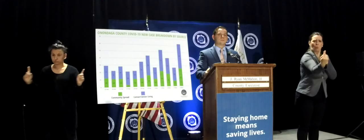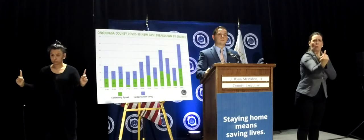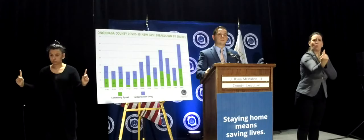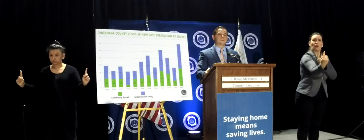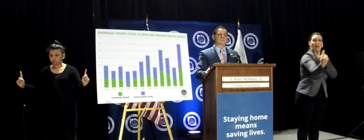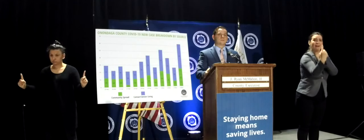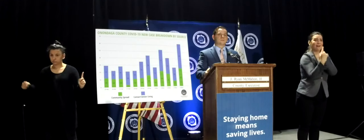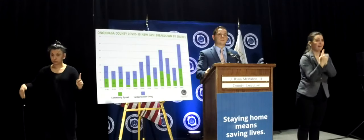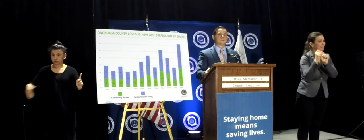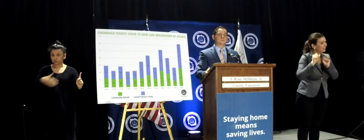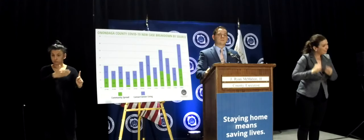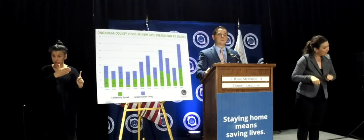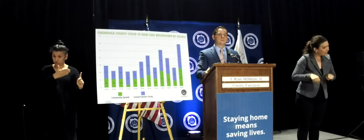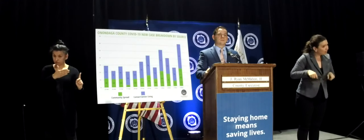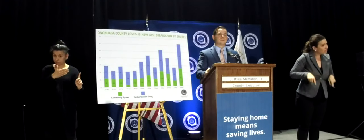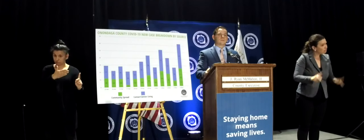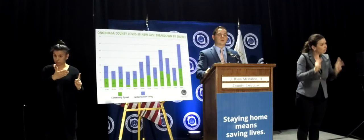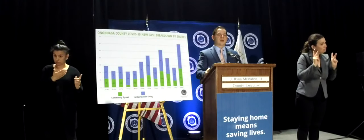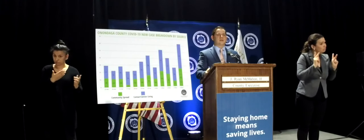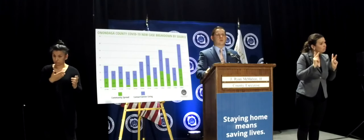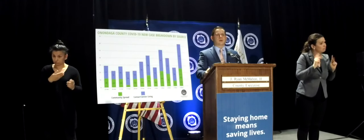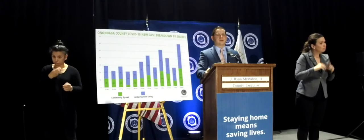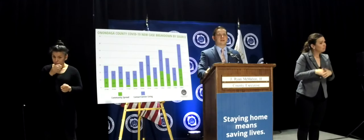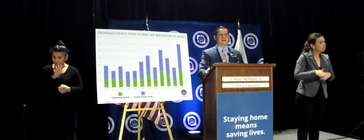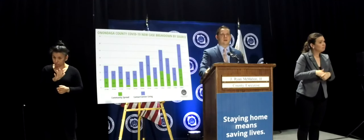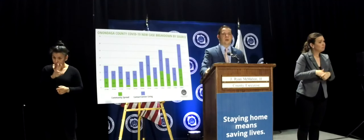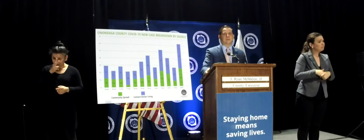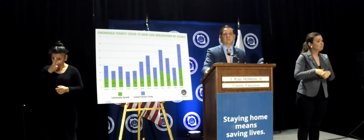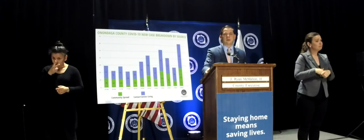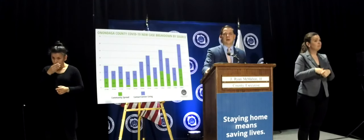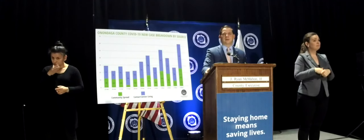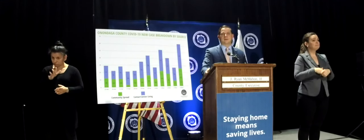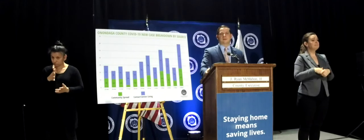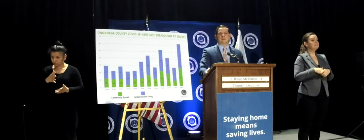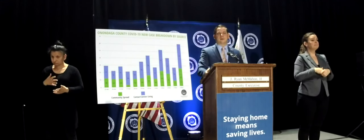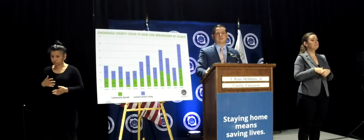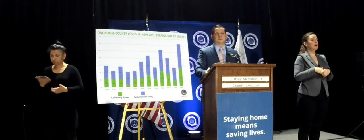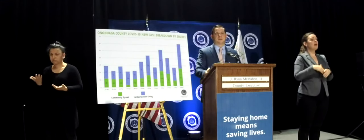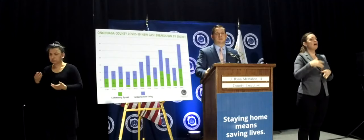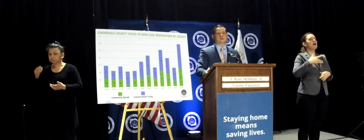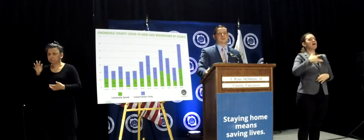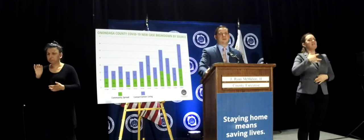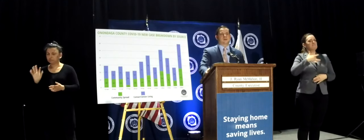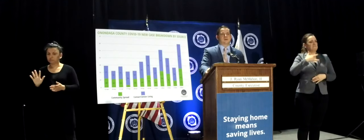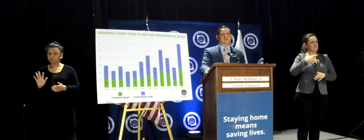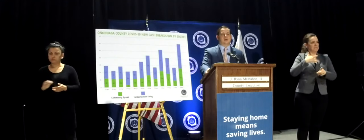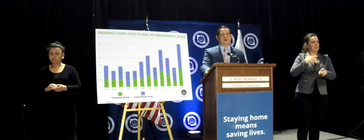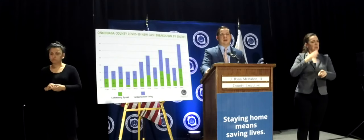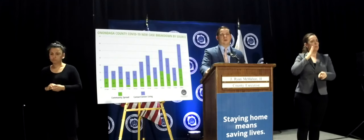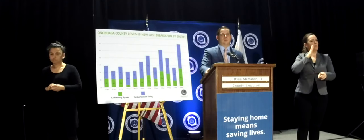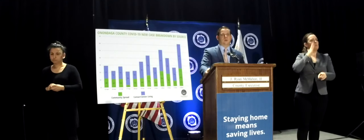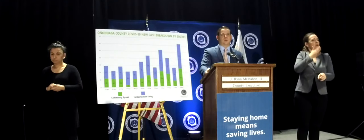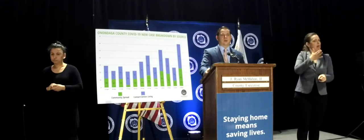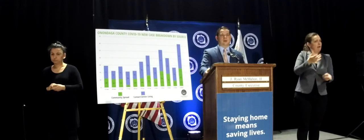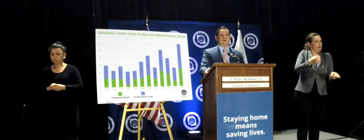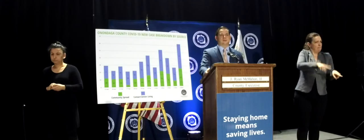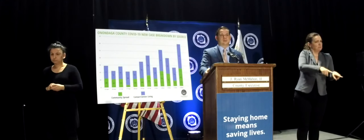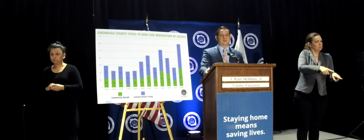it's a family visit family? Yeah, I think we're going to get there, right? It's just right